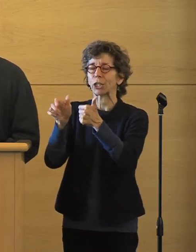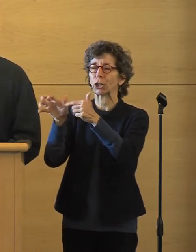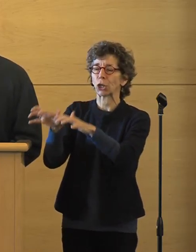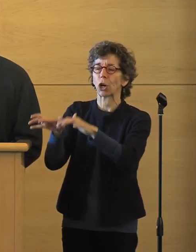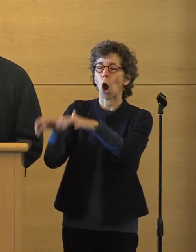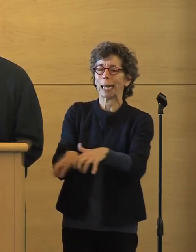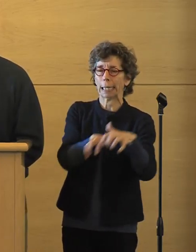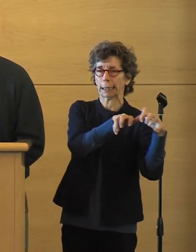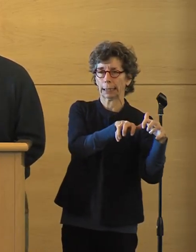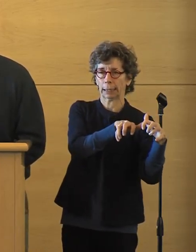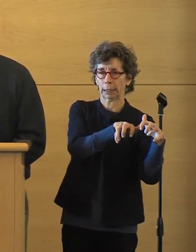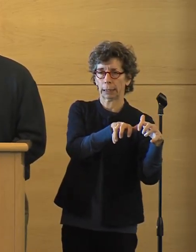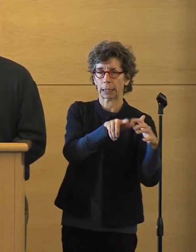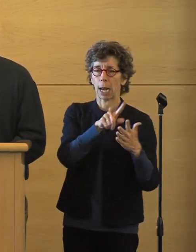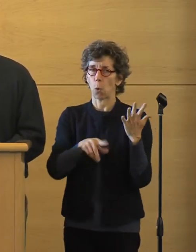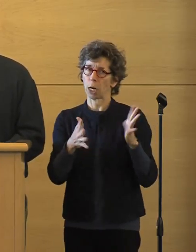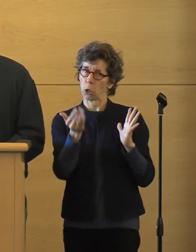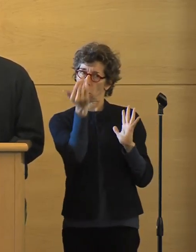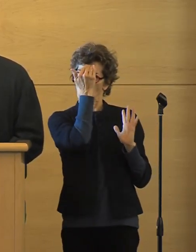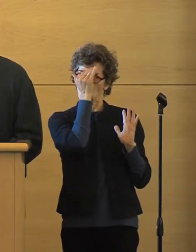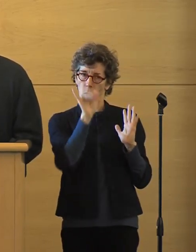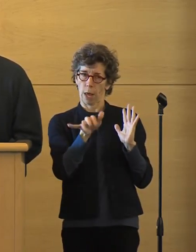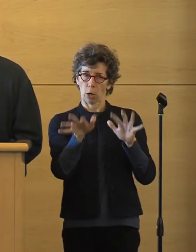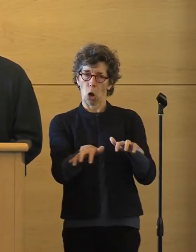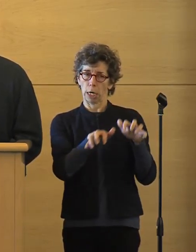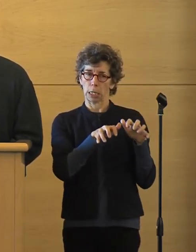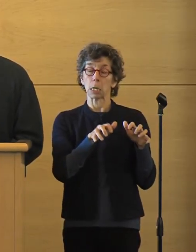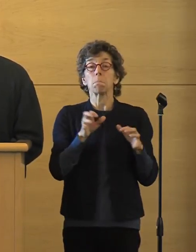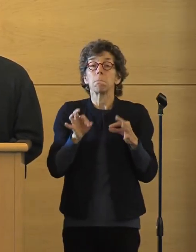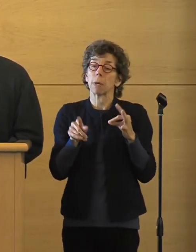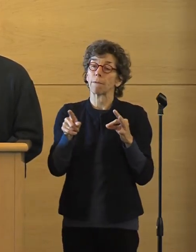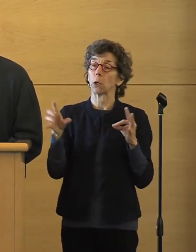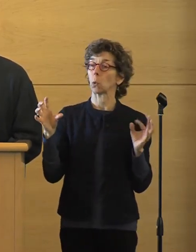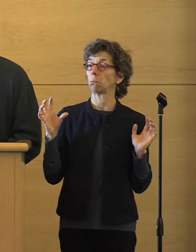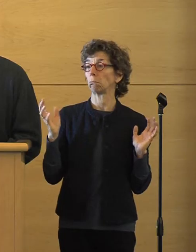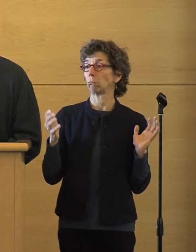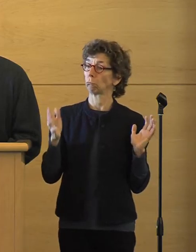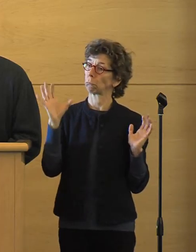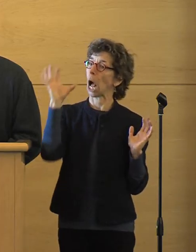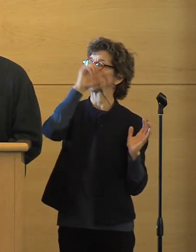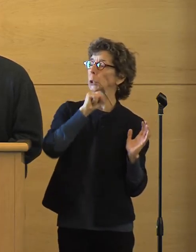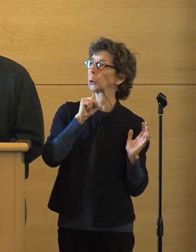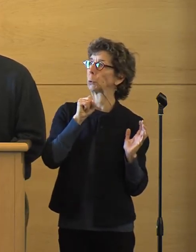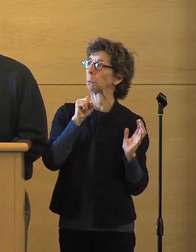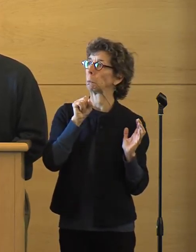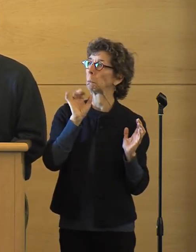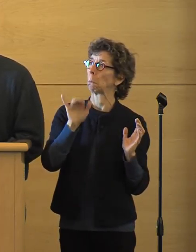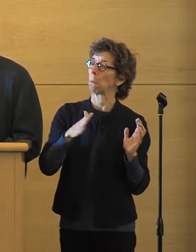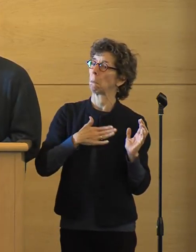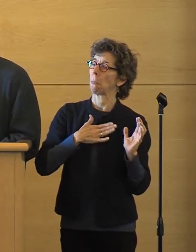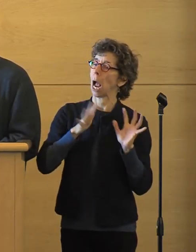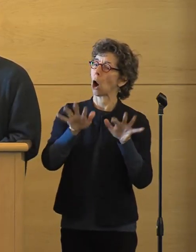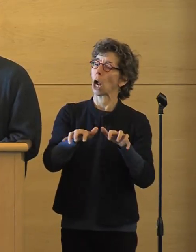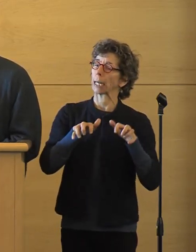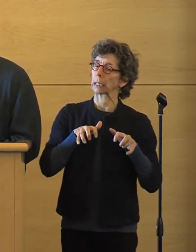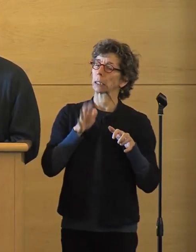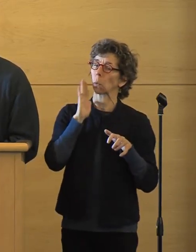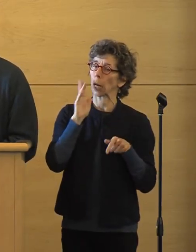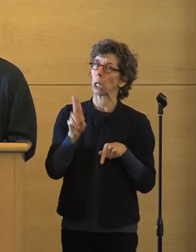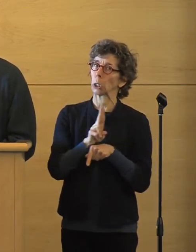Word turns into a tagged PDF. If you save as. Yeah, it really depends